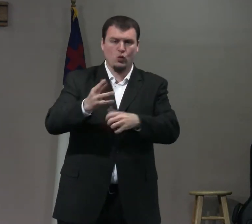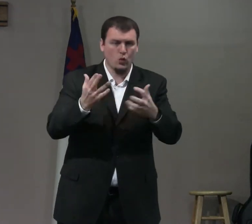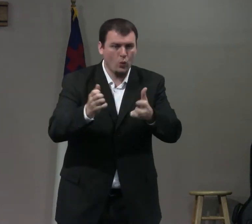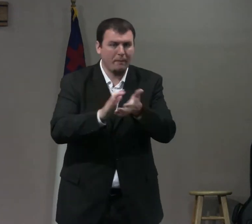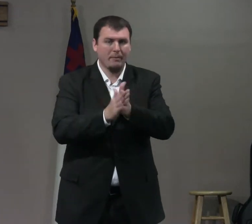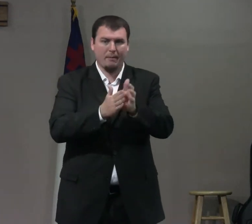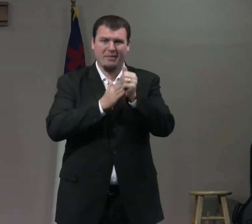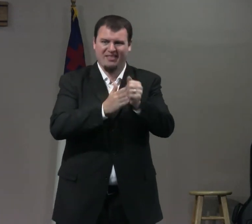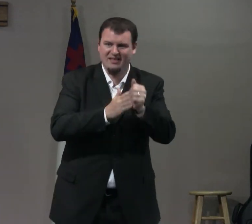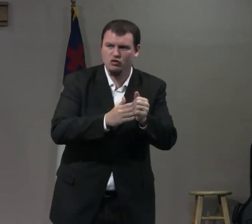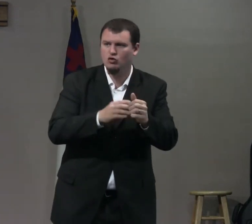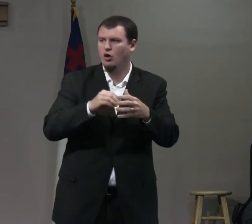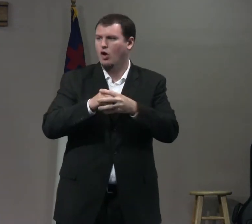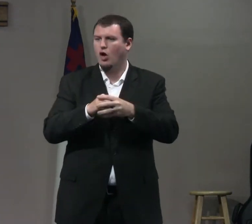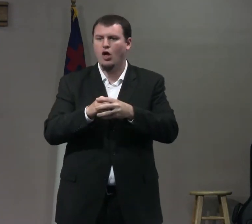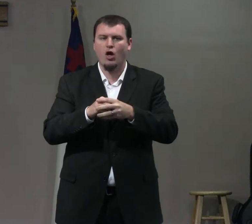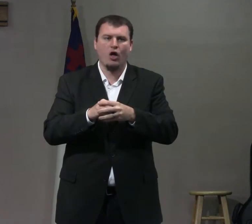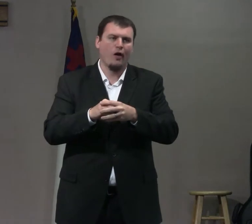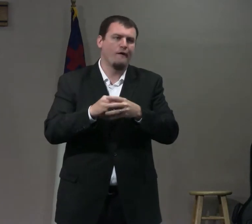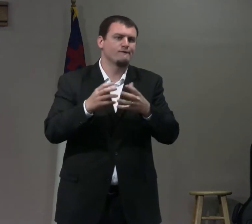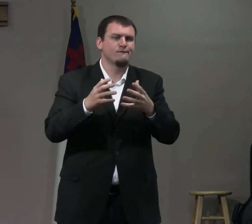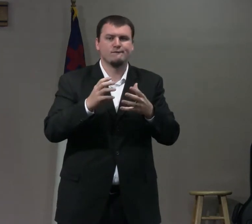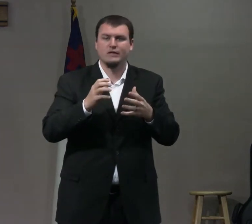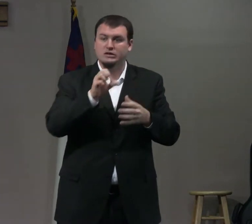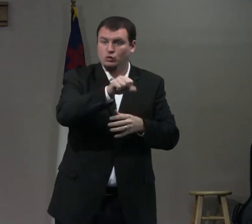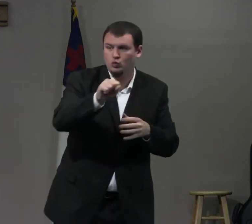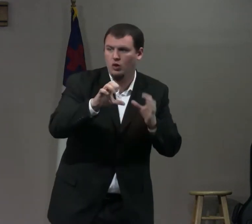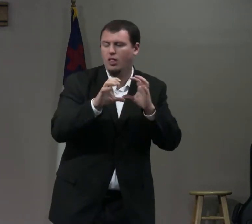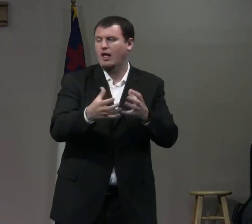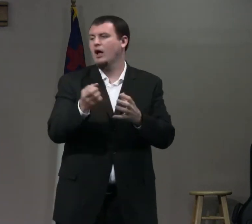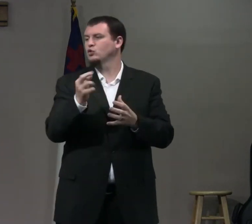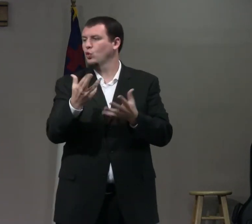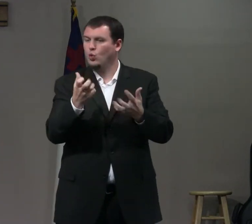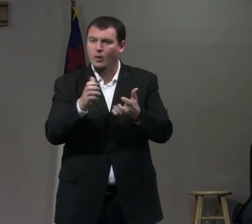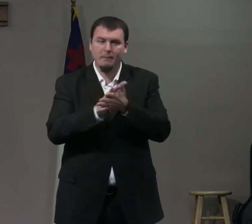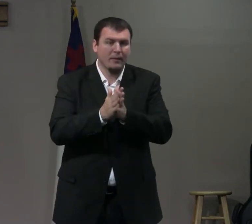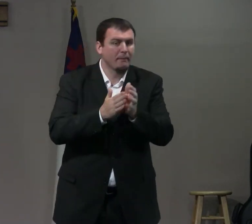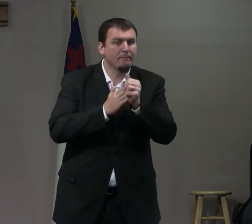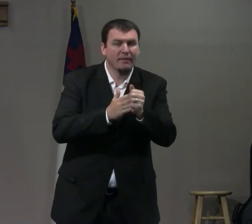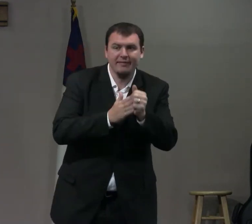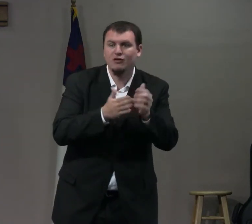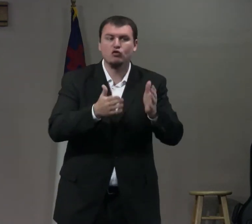leader in your church, or in a Sunday school class,